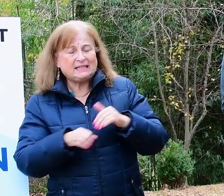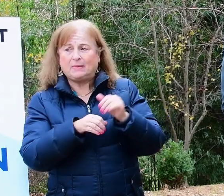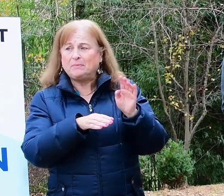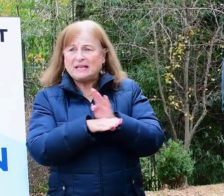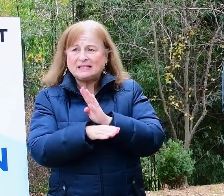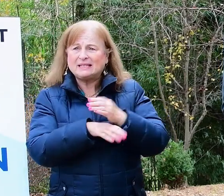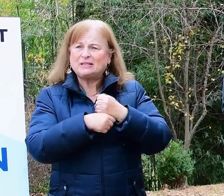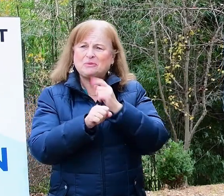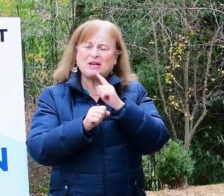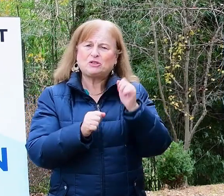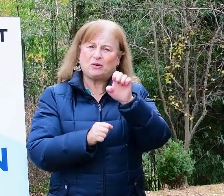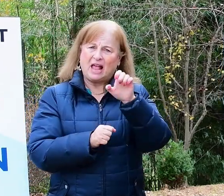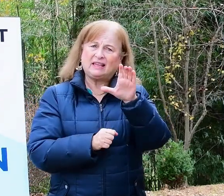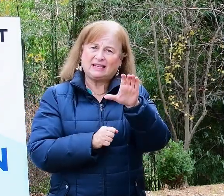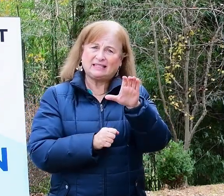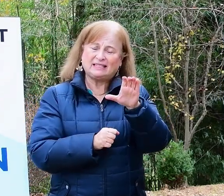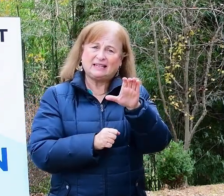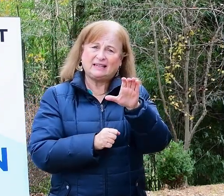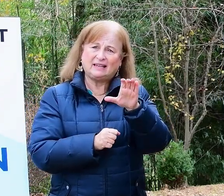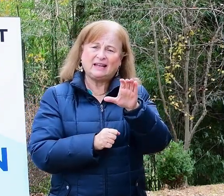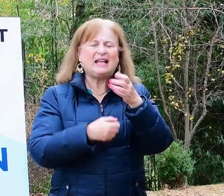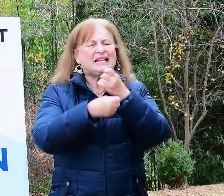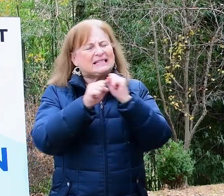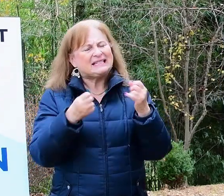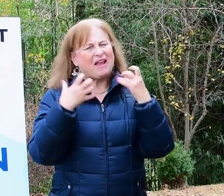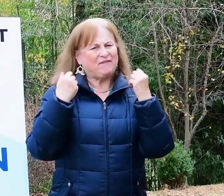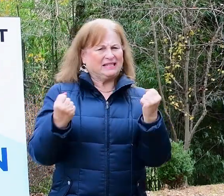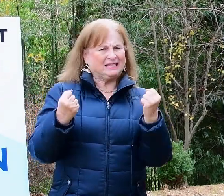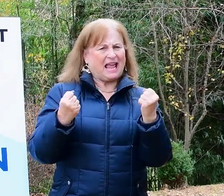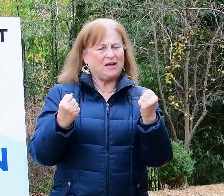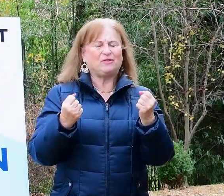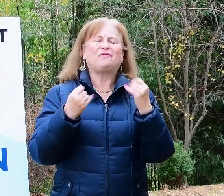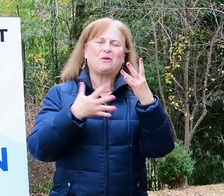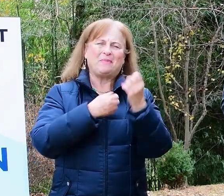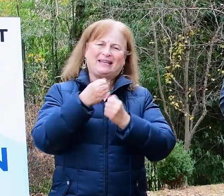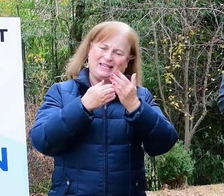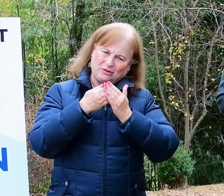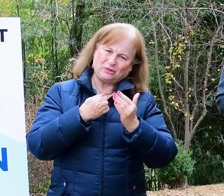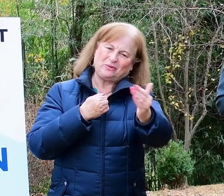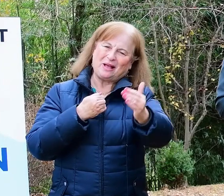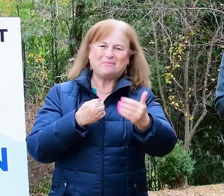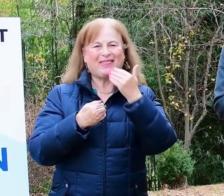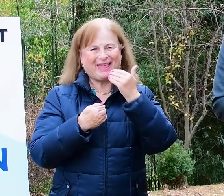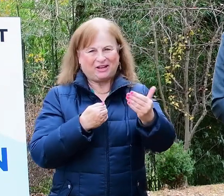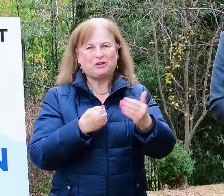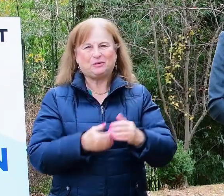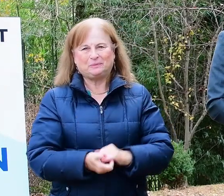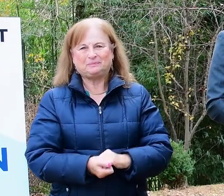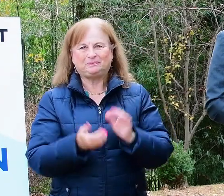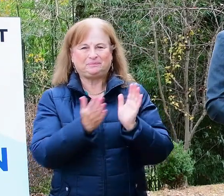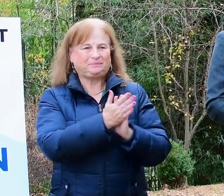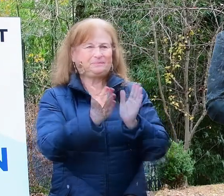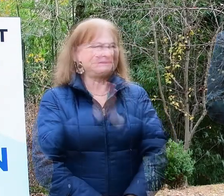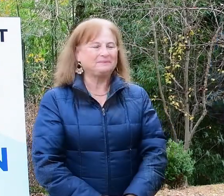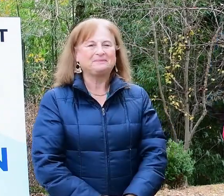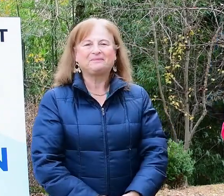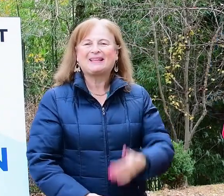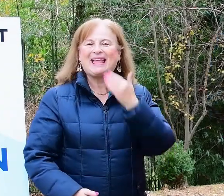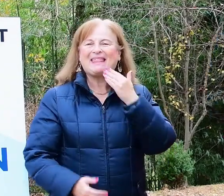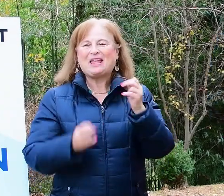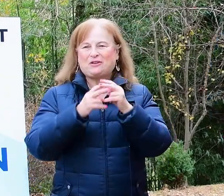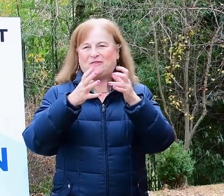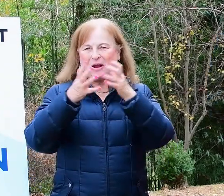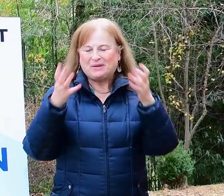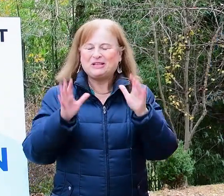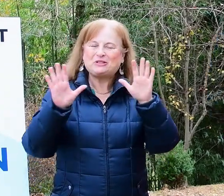businesses to make sure Ellicott City is safe and sound for many years to come. Thank you. Thank you